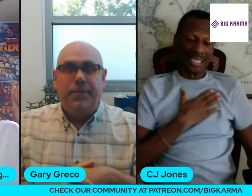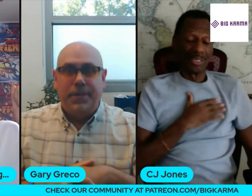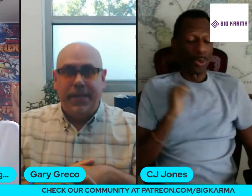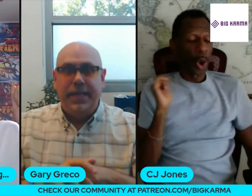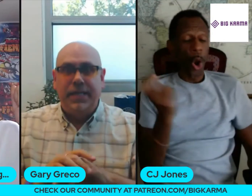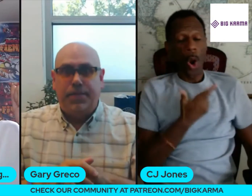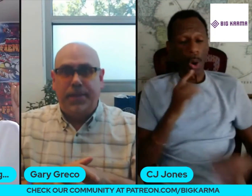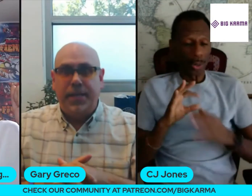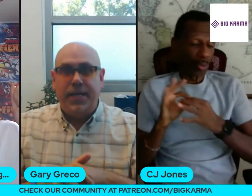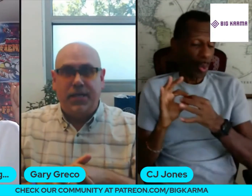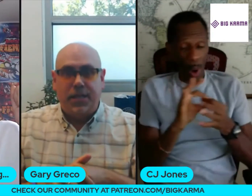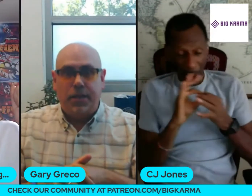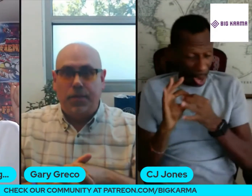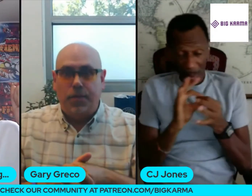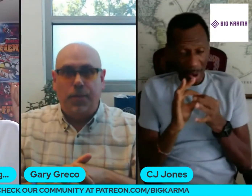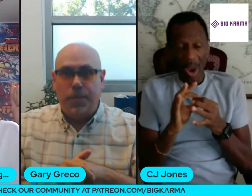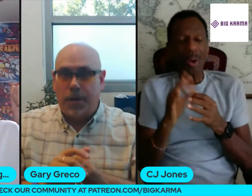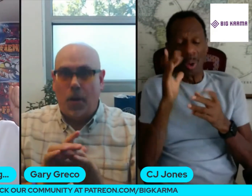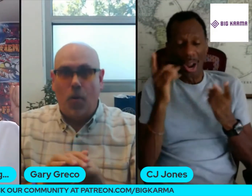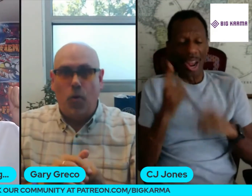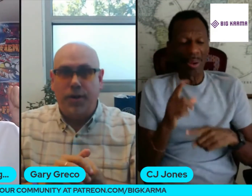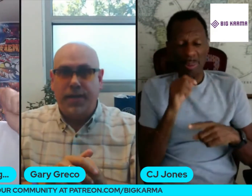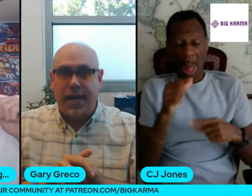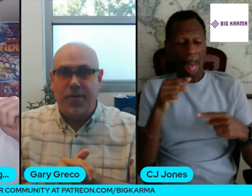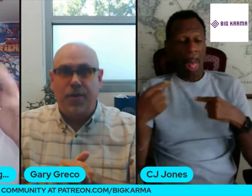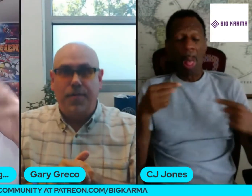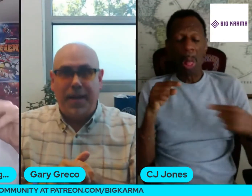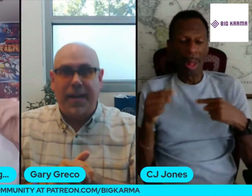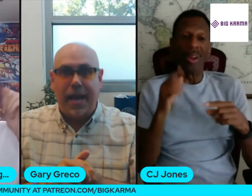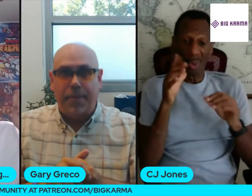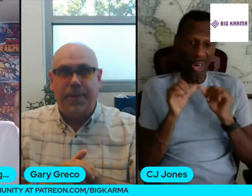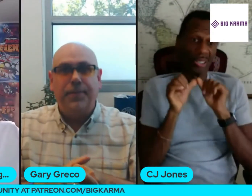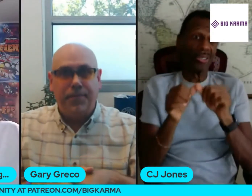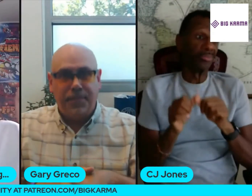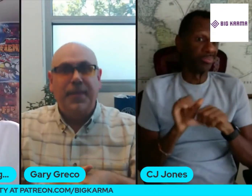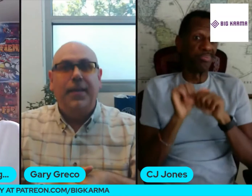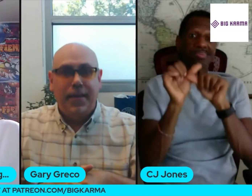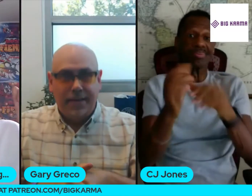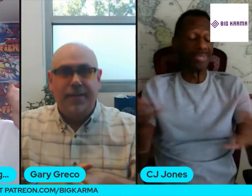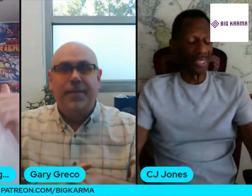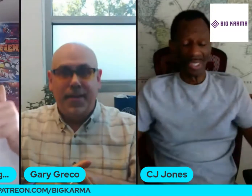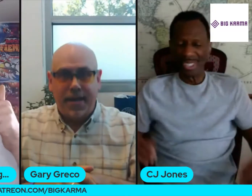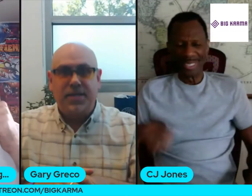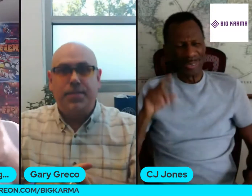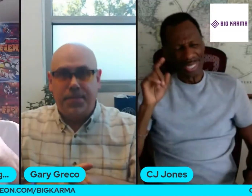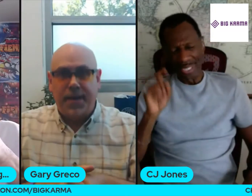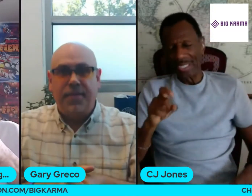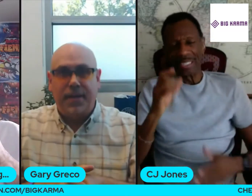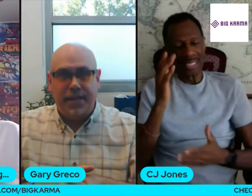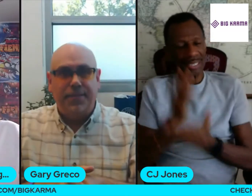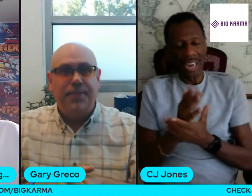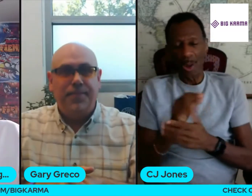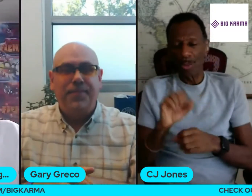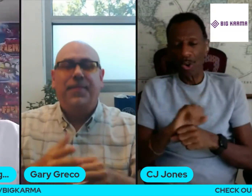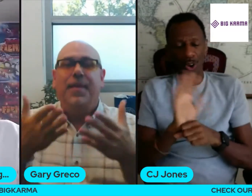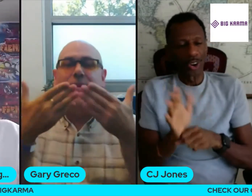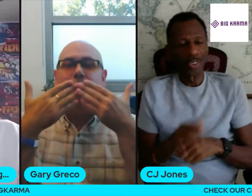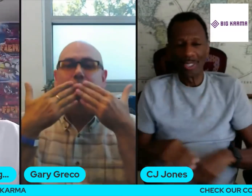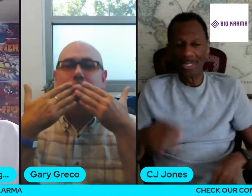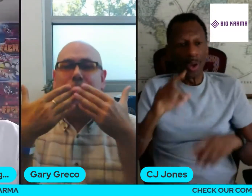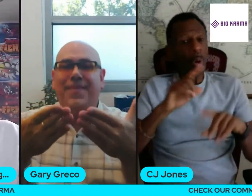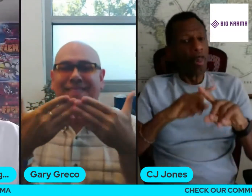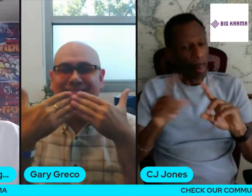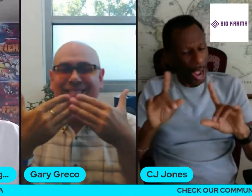Yes, please, please. All work Otherwise, I'm together and going to make it happen. Bobo. Yes. Thank you so much for